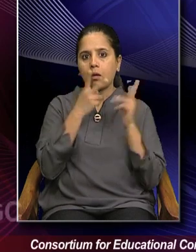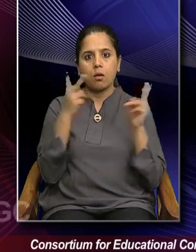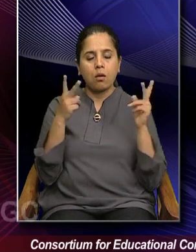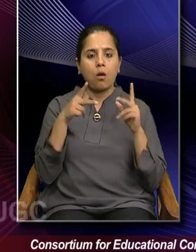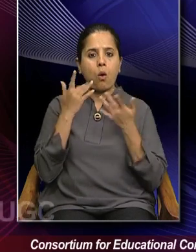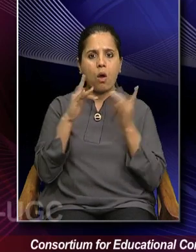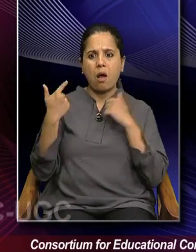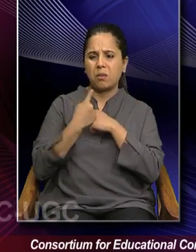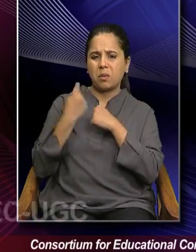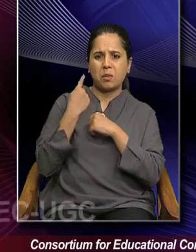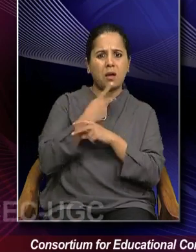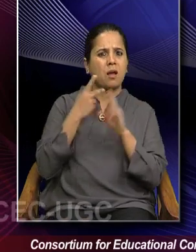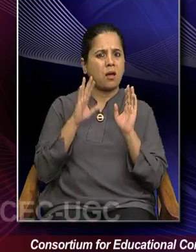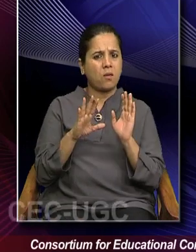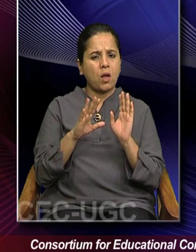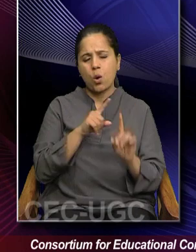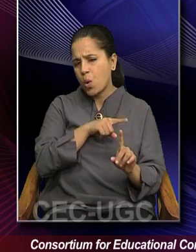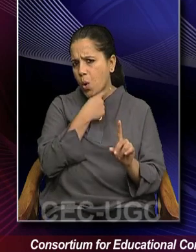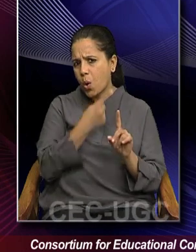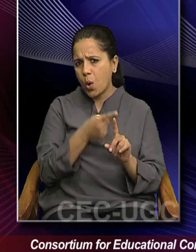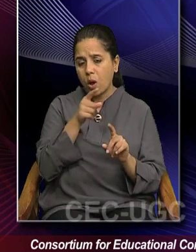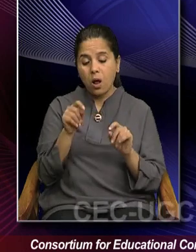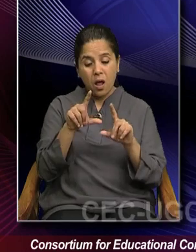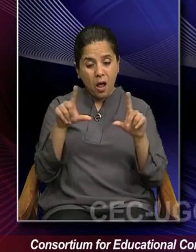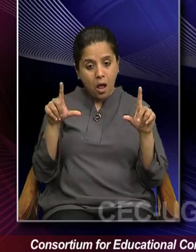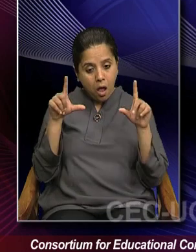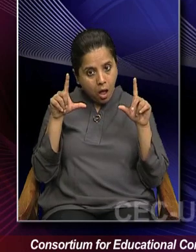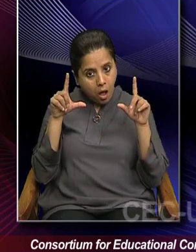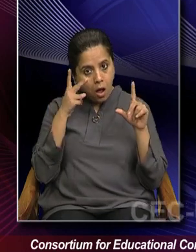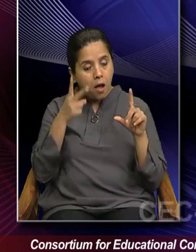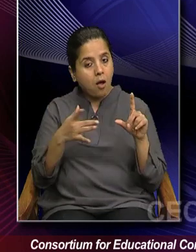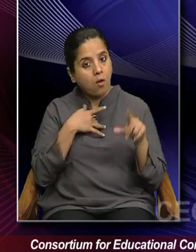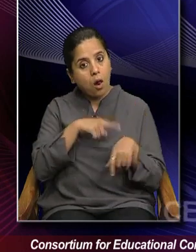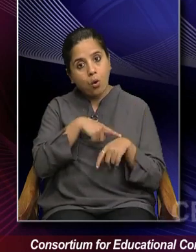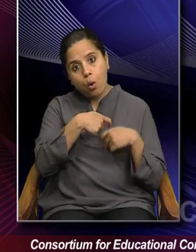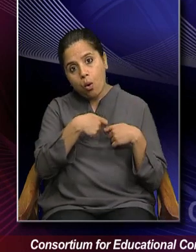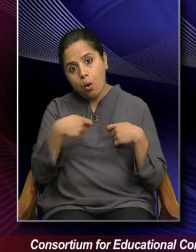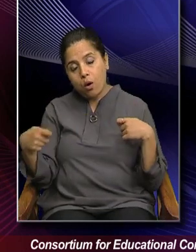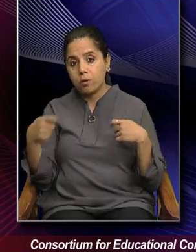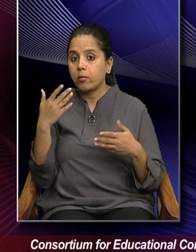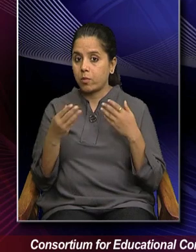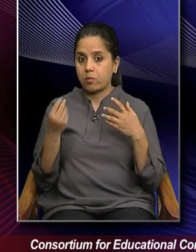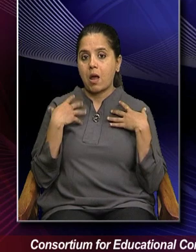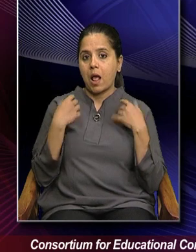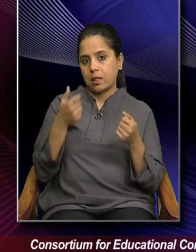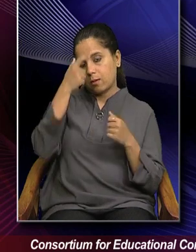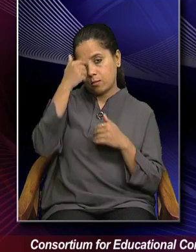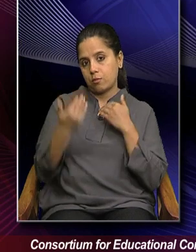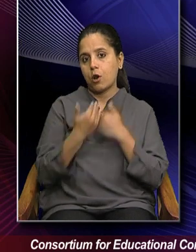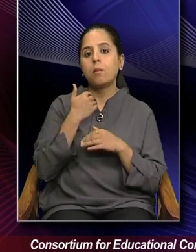cyberbullying. Prolonged screen time can lead to some health